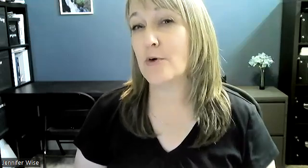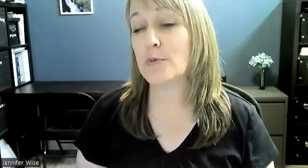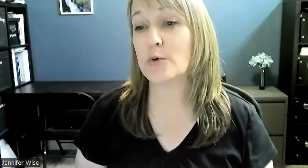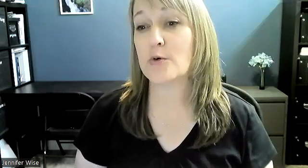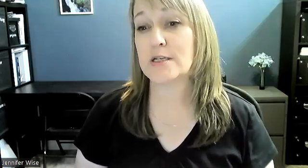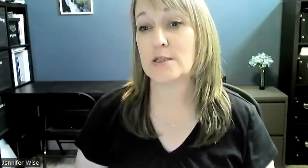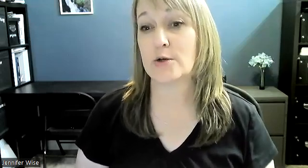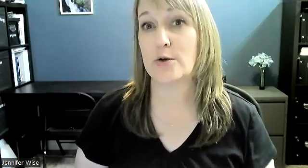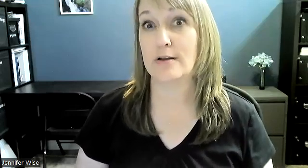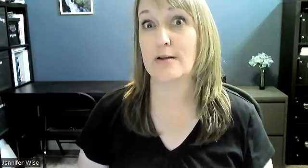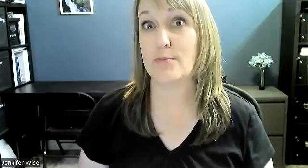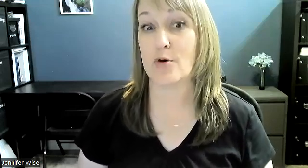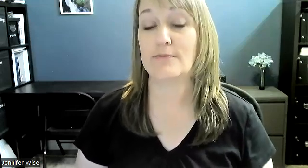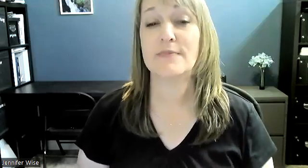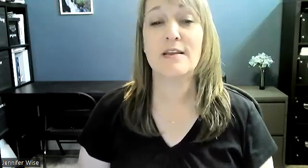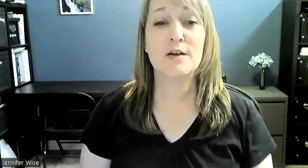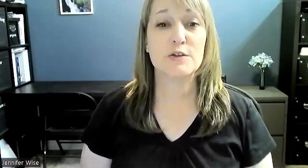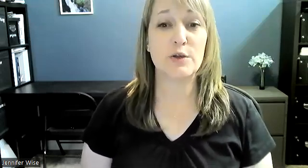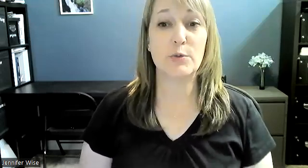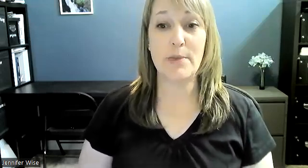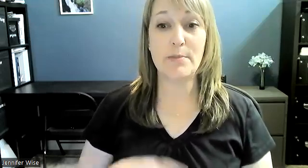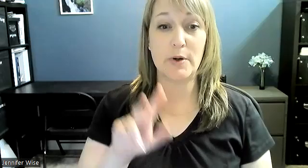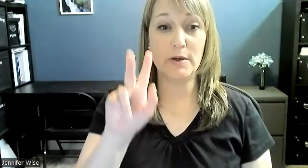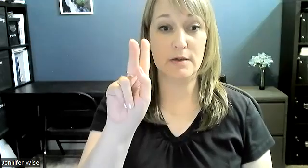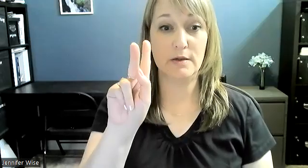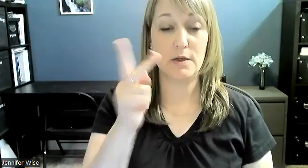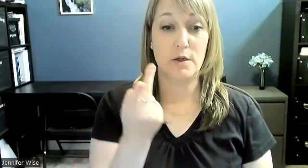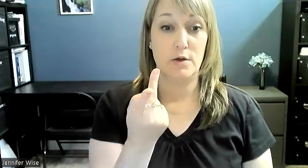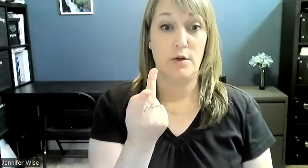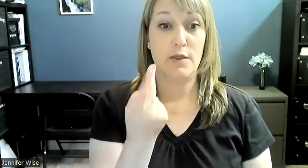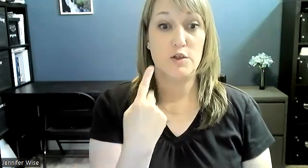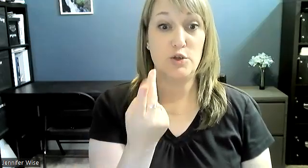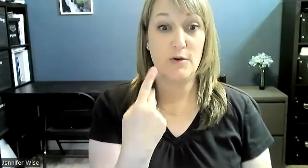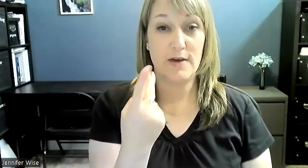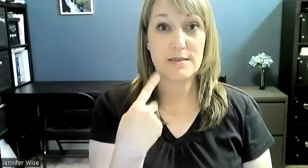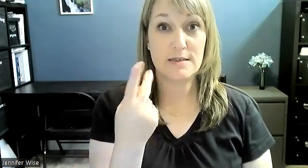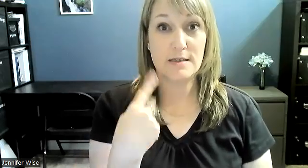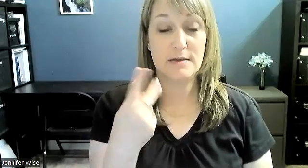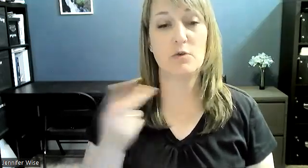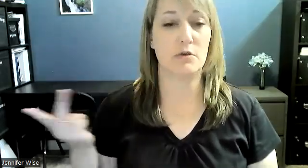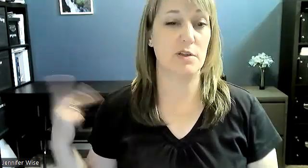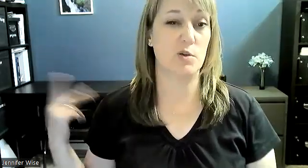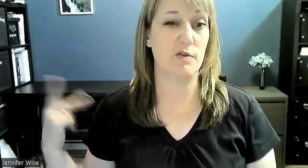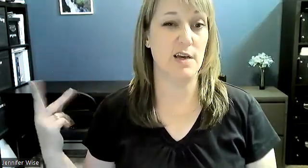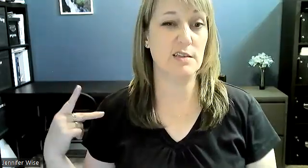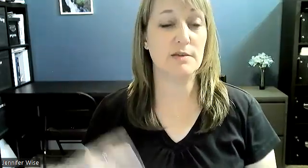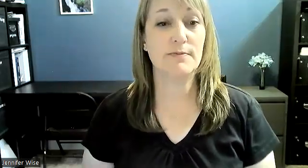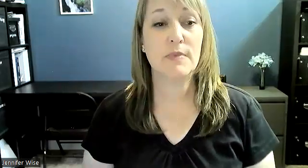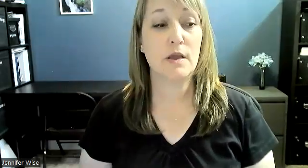but we're going to learn more. So you remember the two of us, or the two of us,